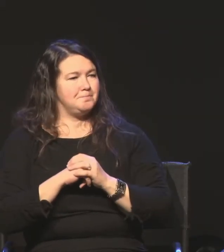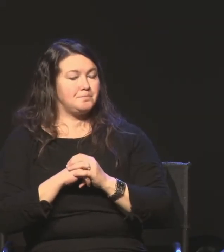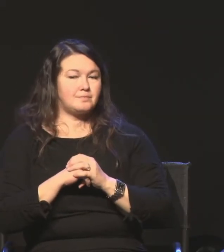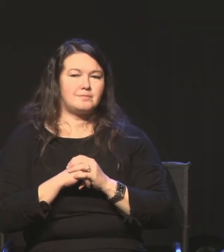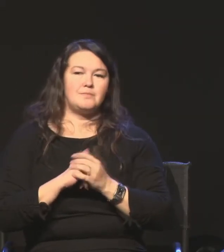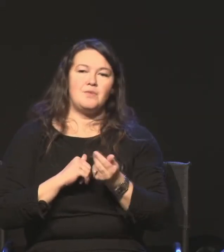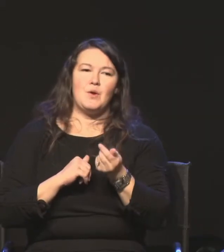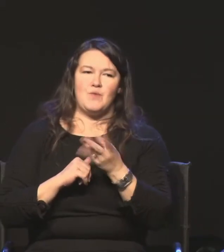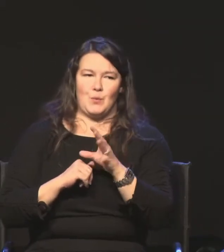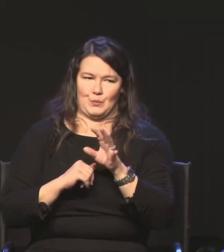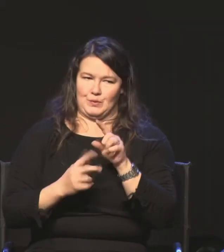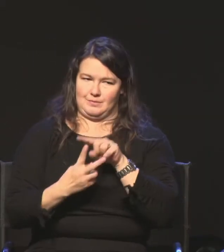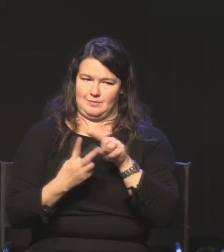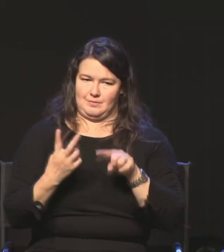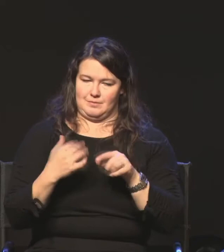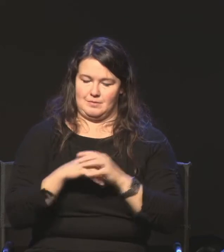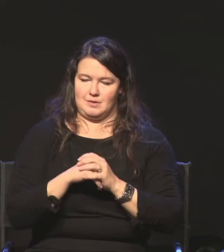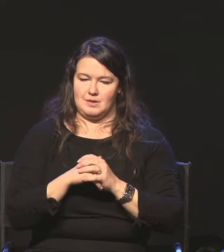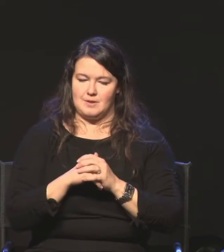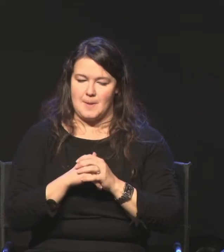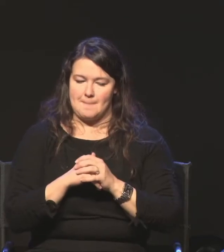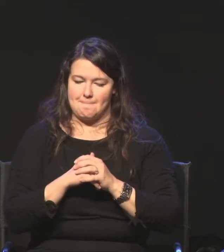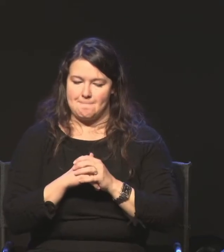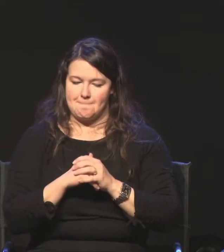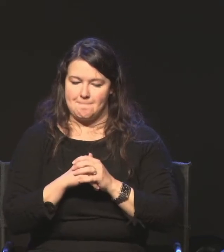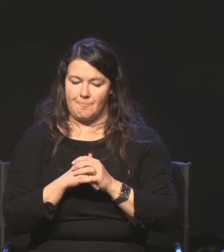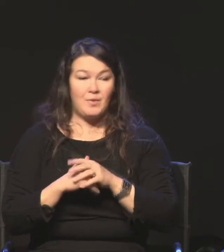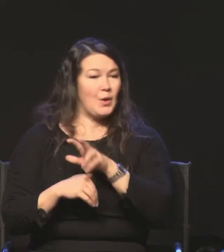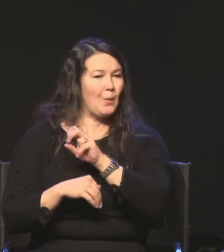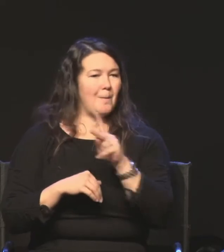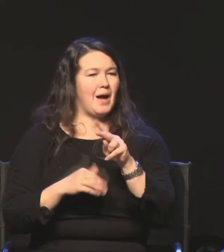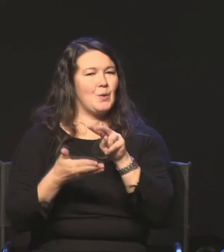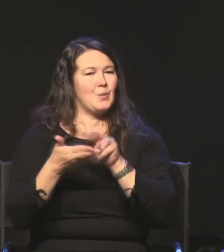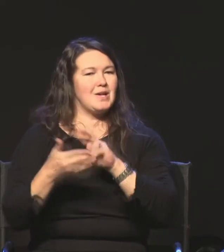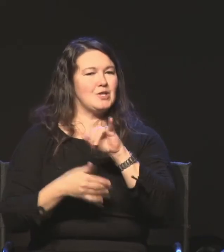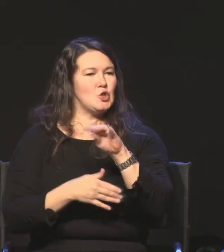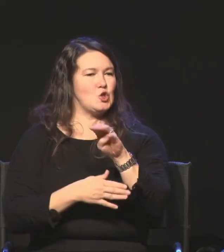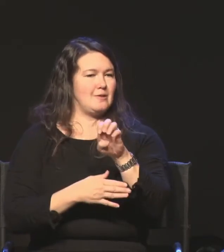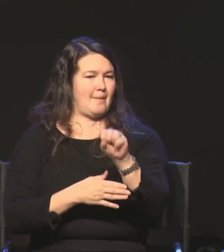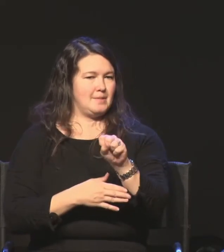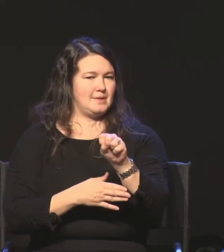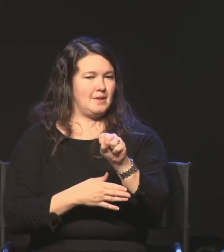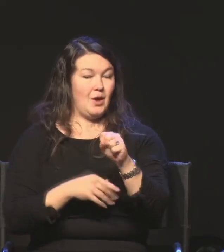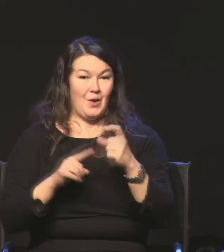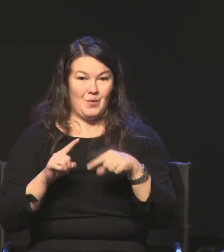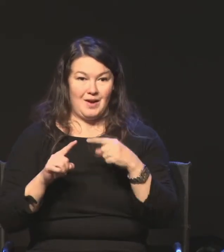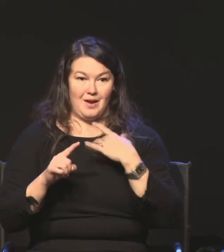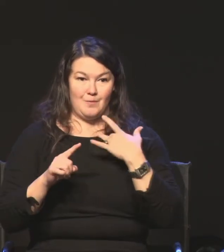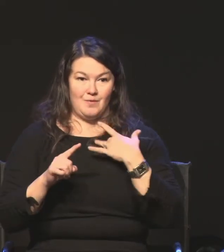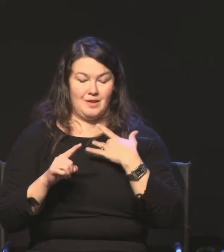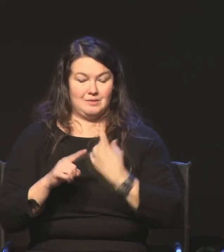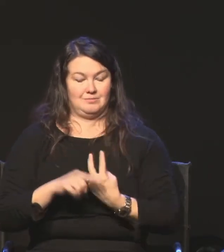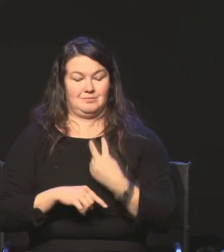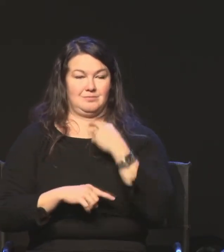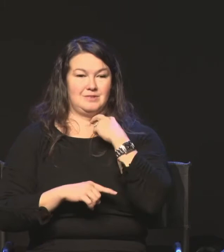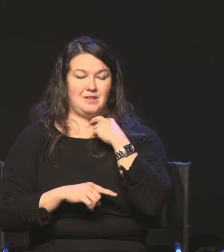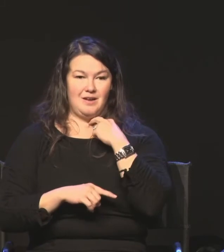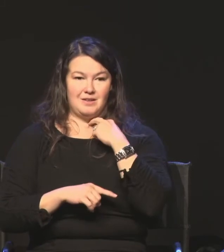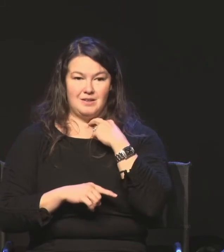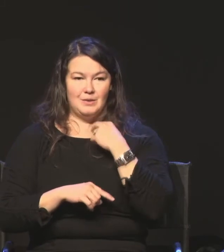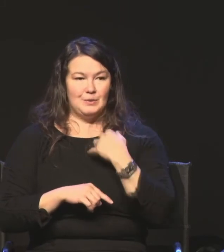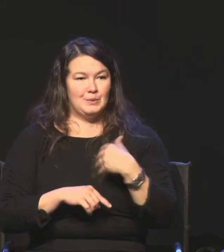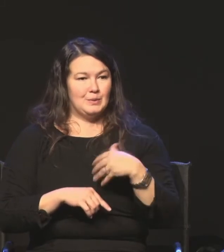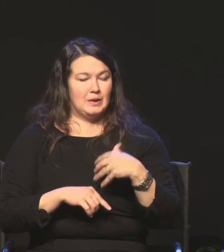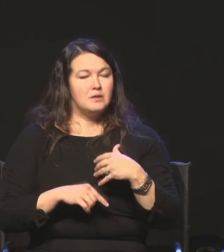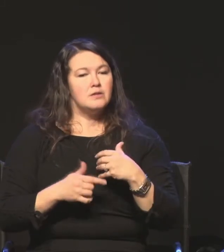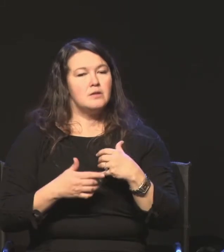a couple of things. I think I would say go back and read James. Like that, when I'm in a real bad spot, sometimes it's really